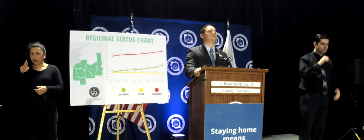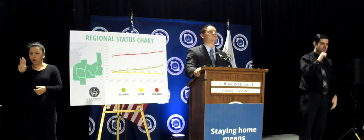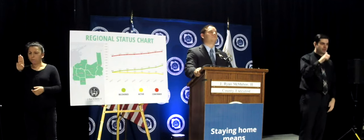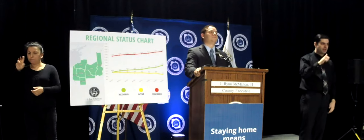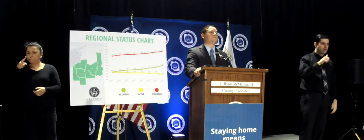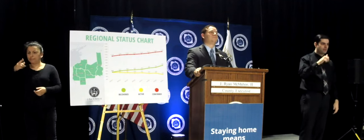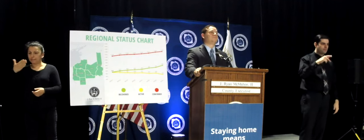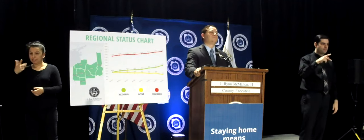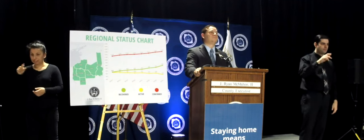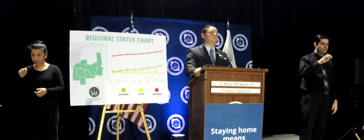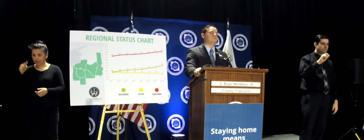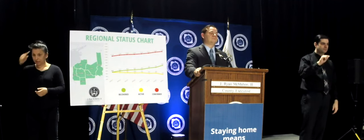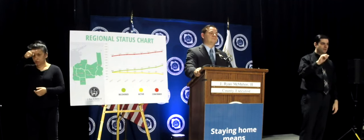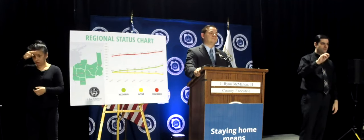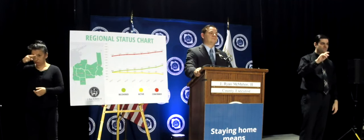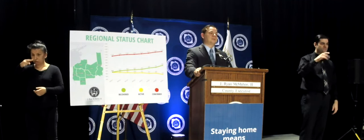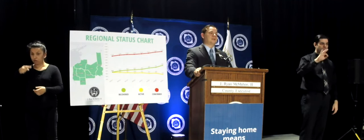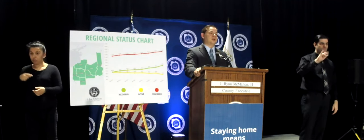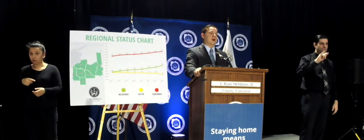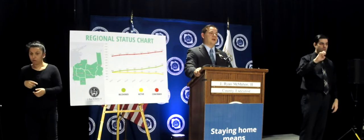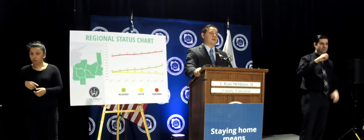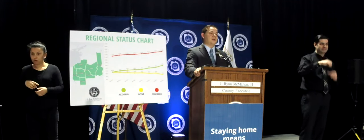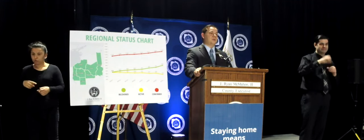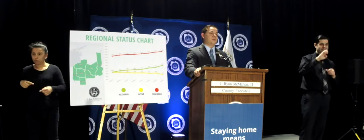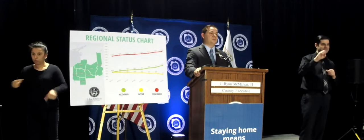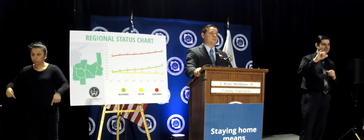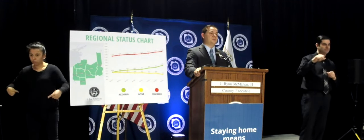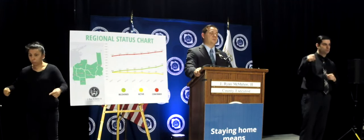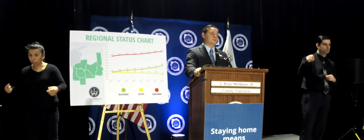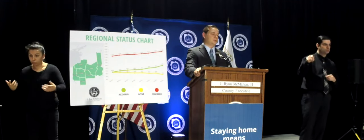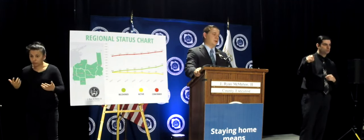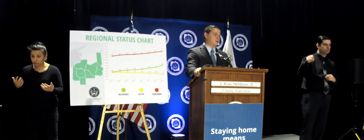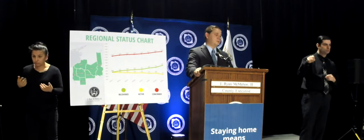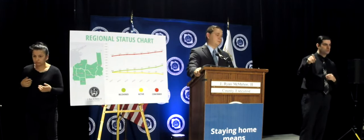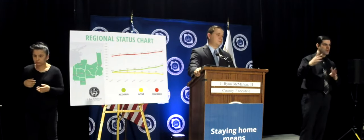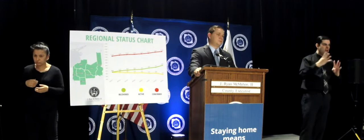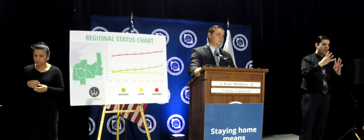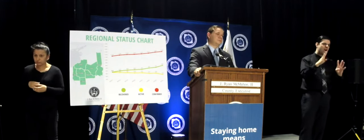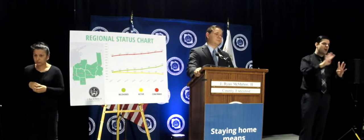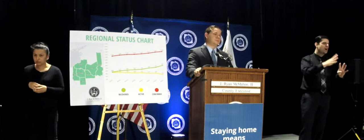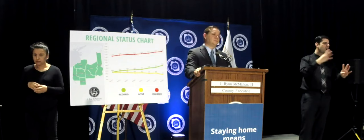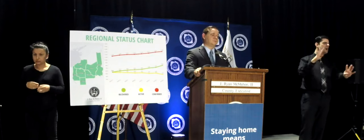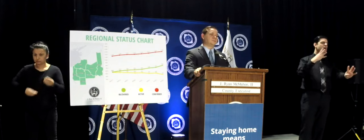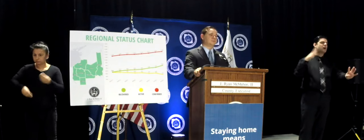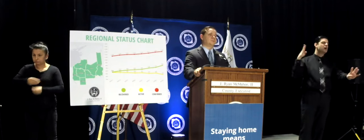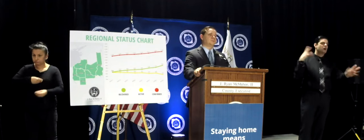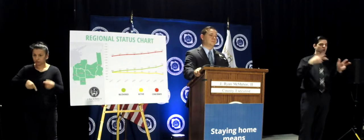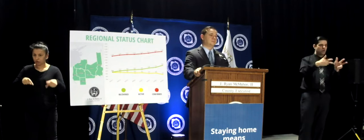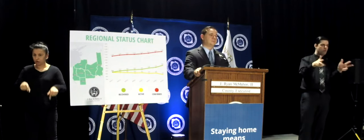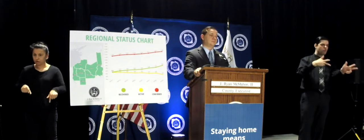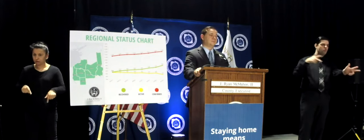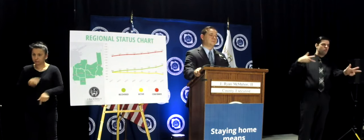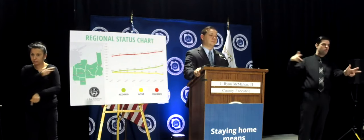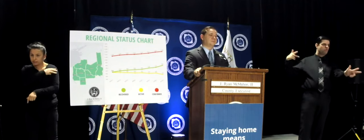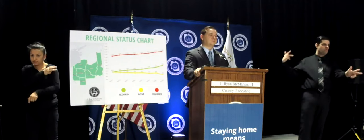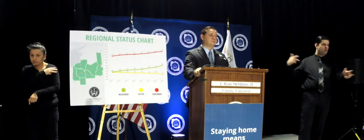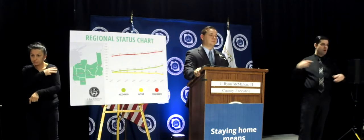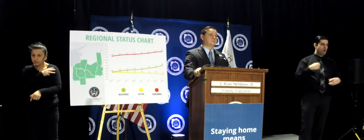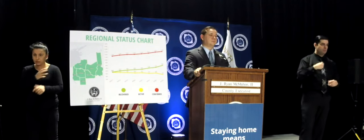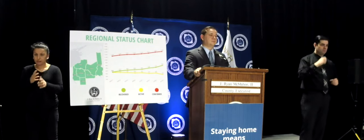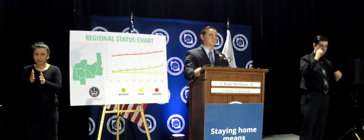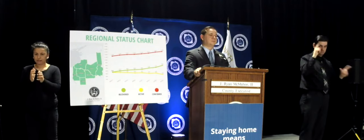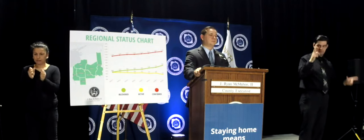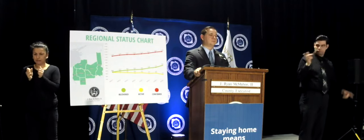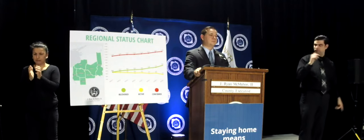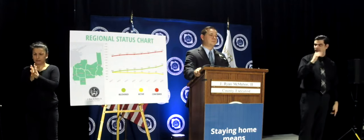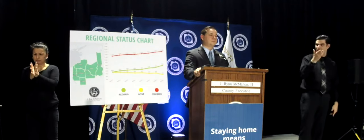up to 690. Just In their cars, I hope. they're in their cars, from Okay. what I know. I haven't been there myself, but we're seeing lots of traffic in that area.